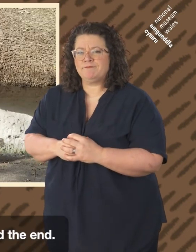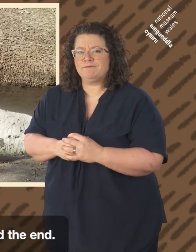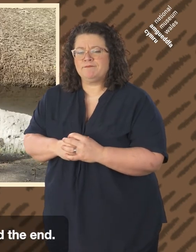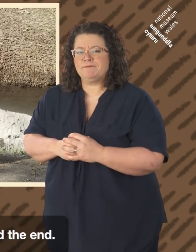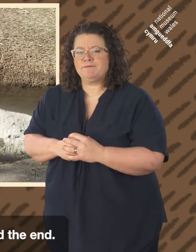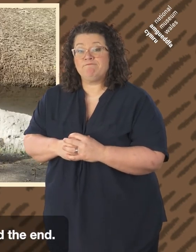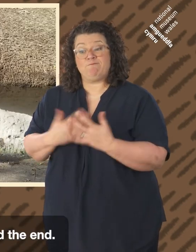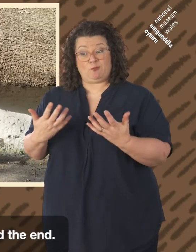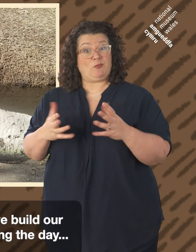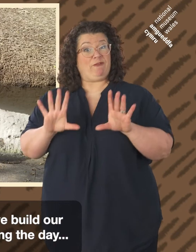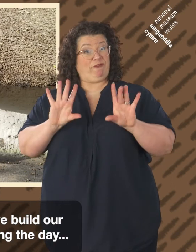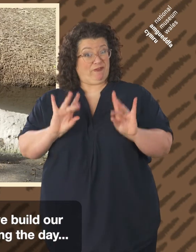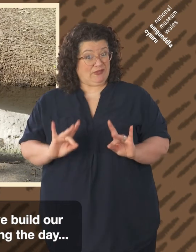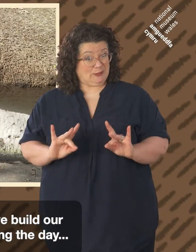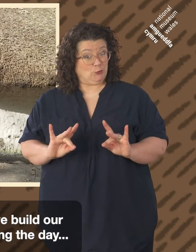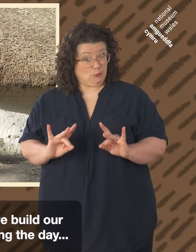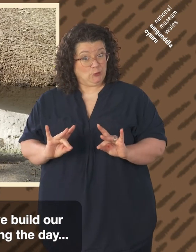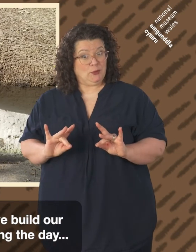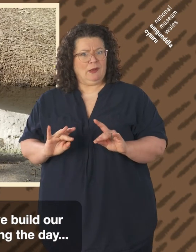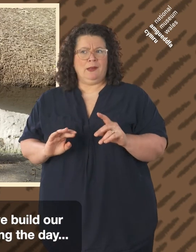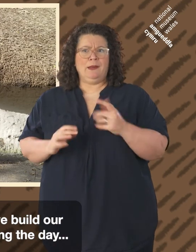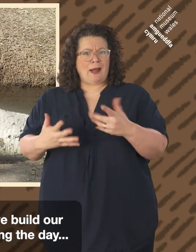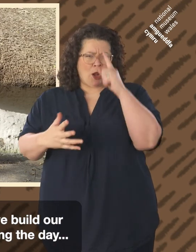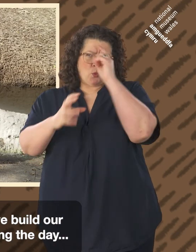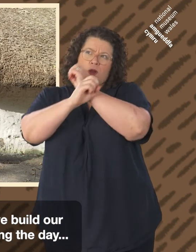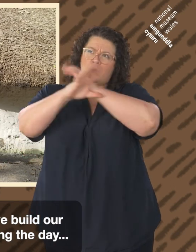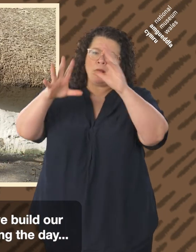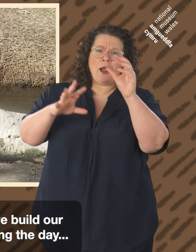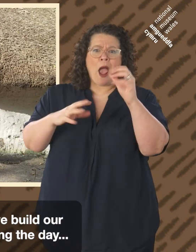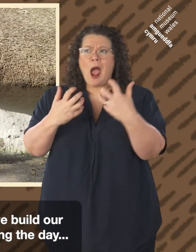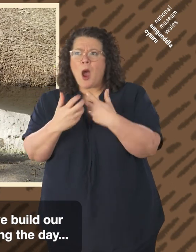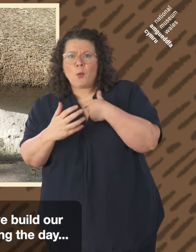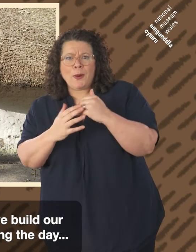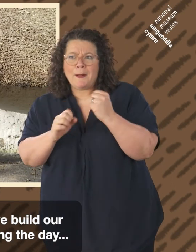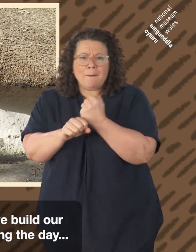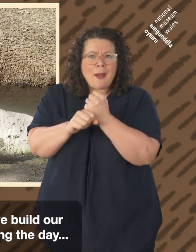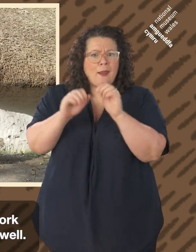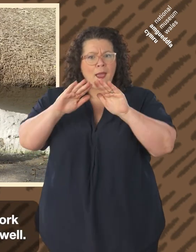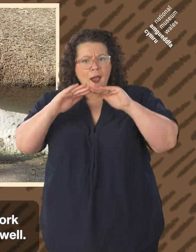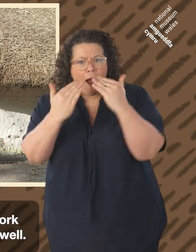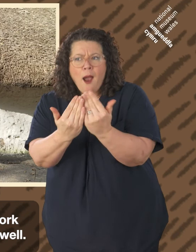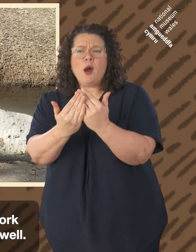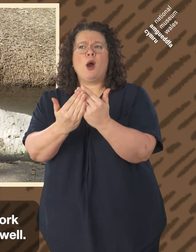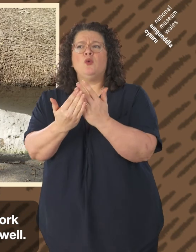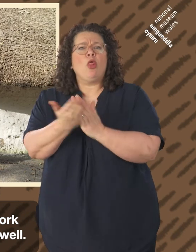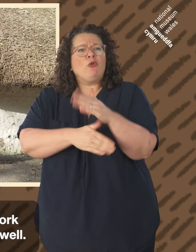Right, we've reached the end. You now know how we build our houses, what I do during the day,